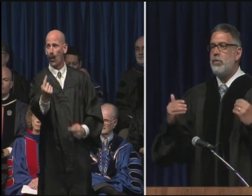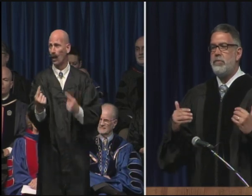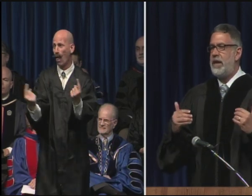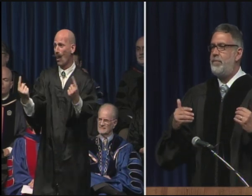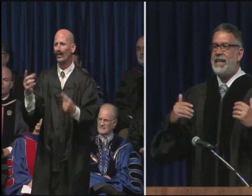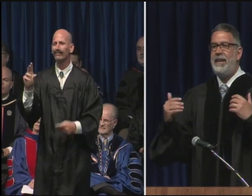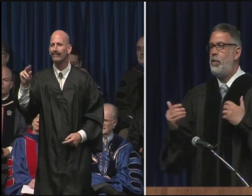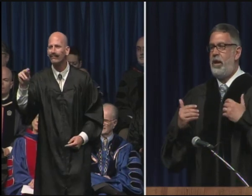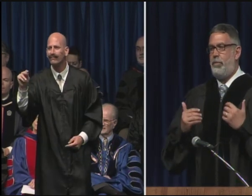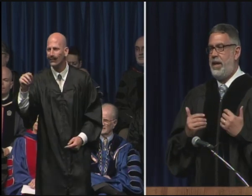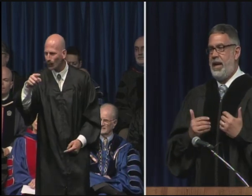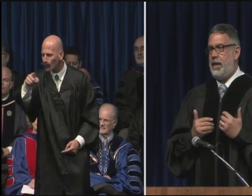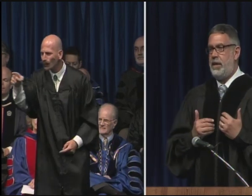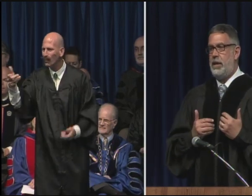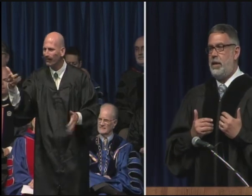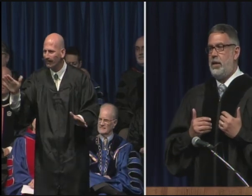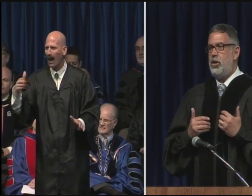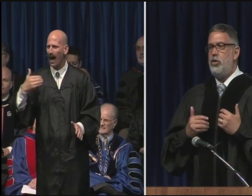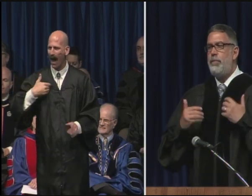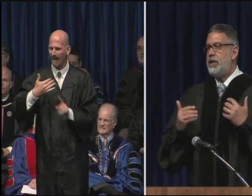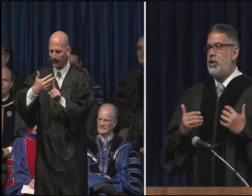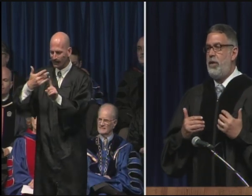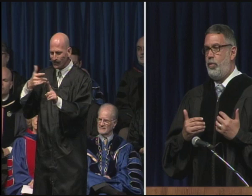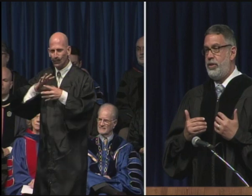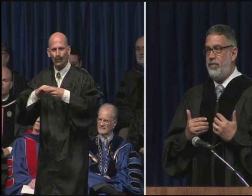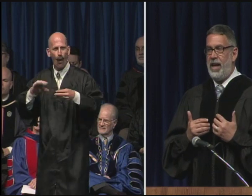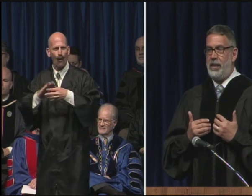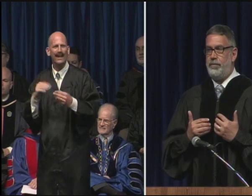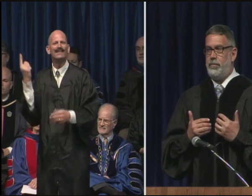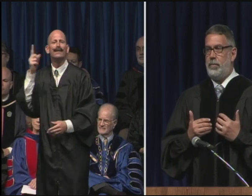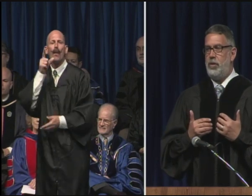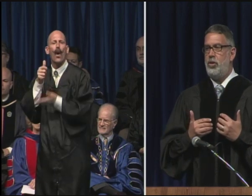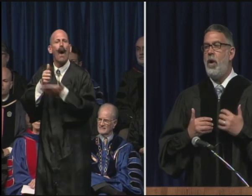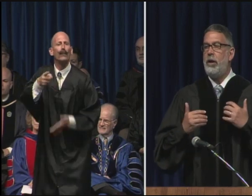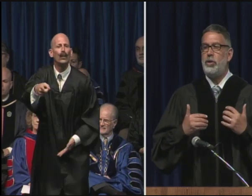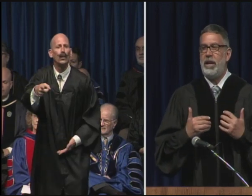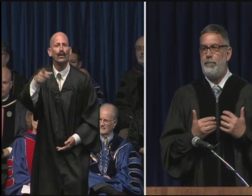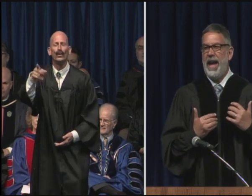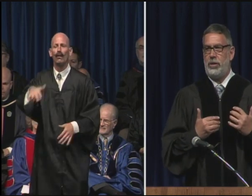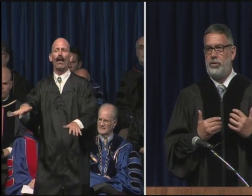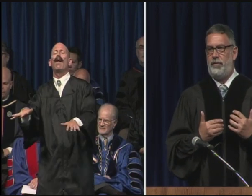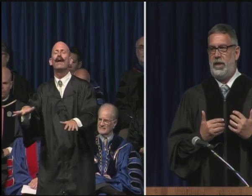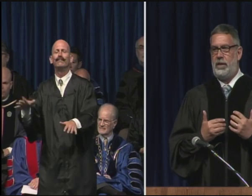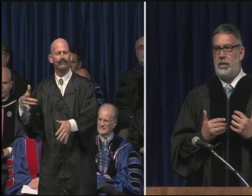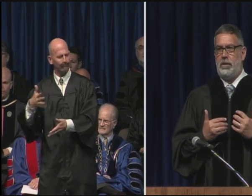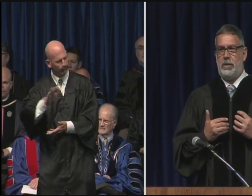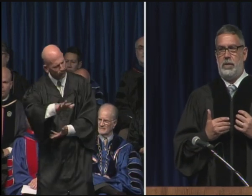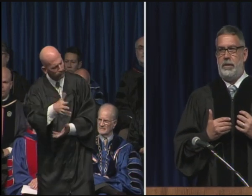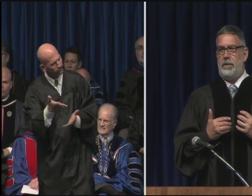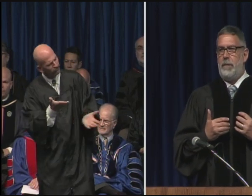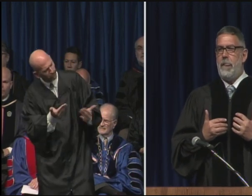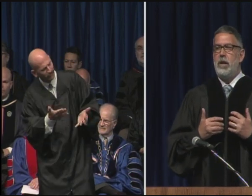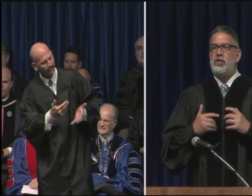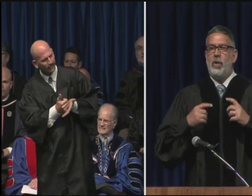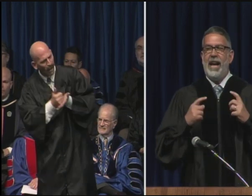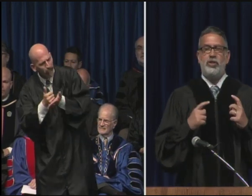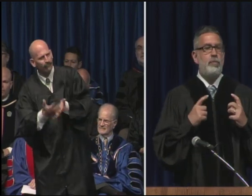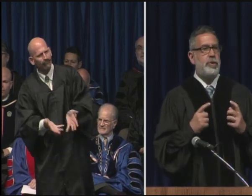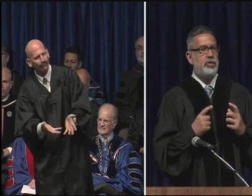program that gave you a helping hand, who picked you up when you fell, who helped you get back on your feet. So as you pursue